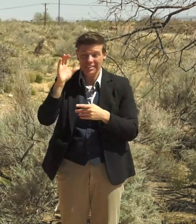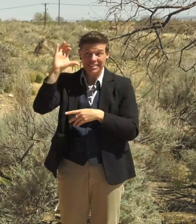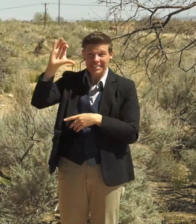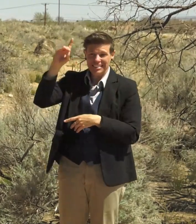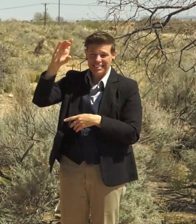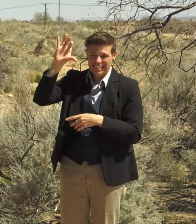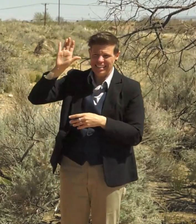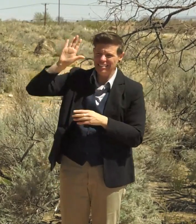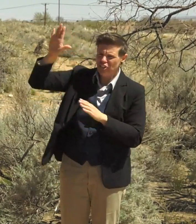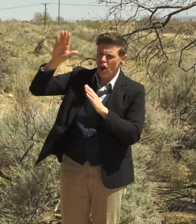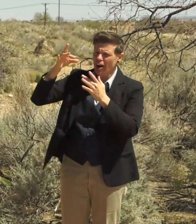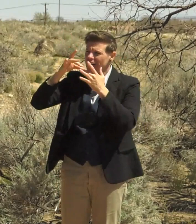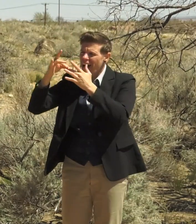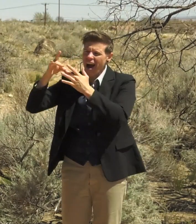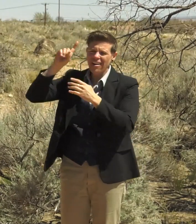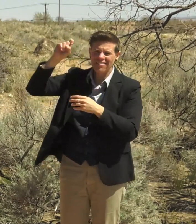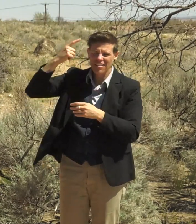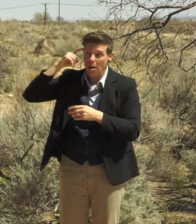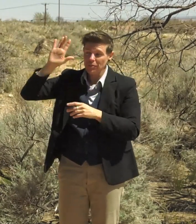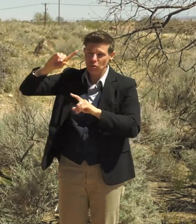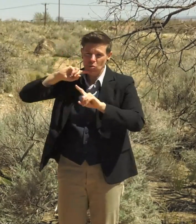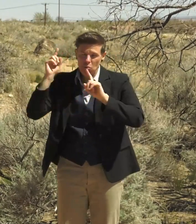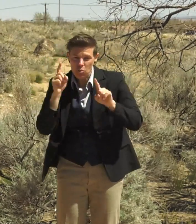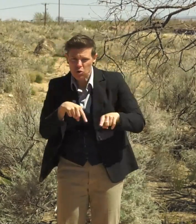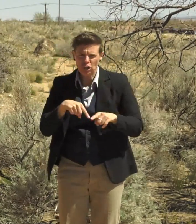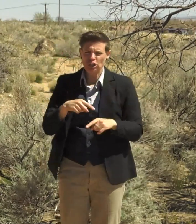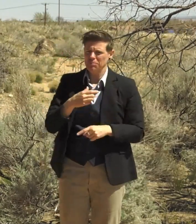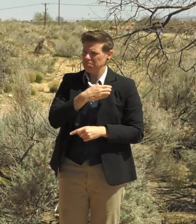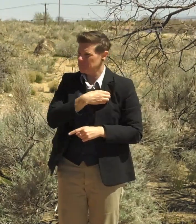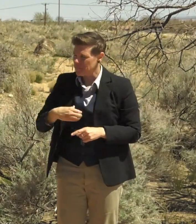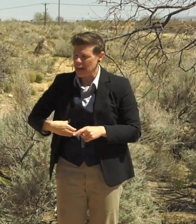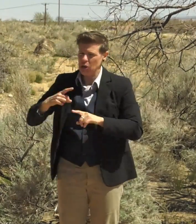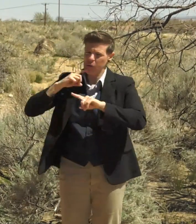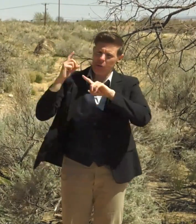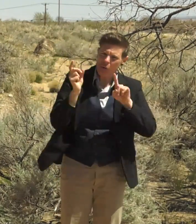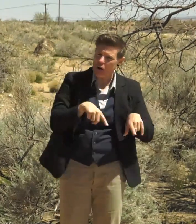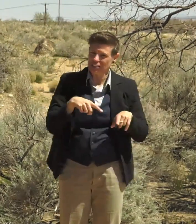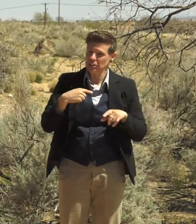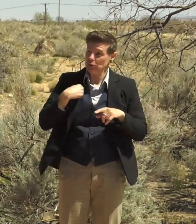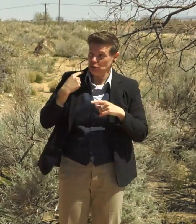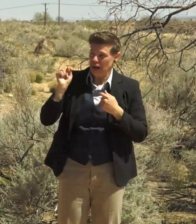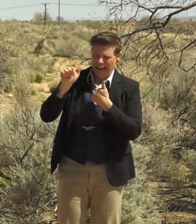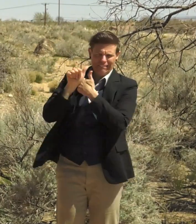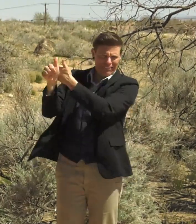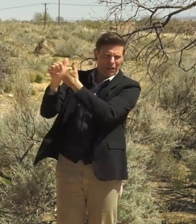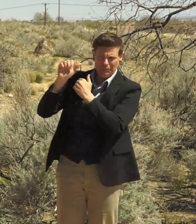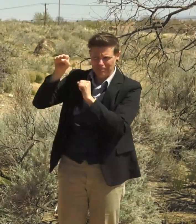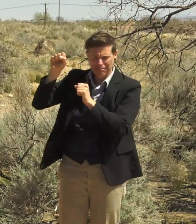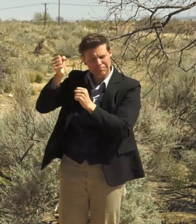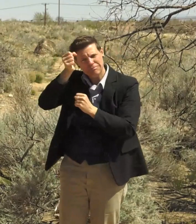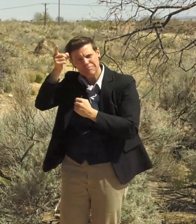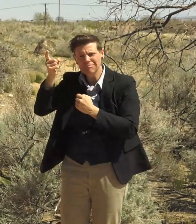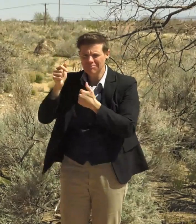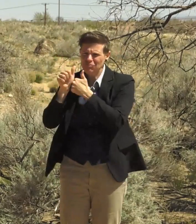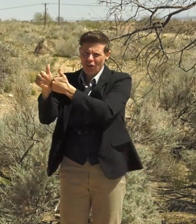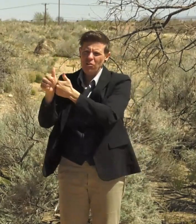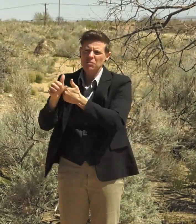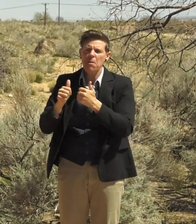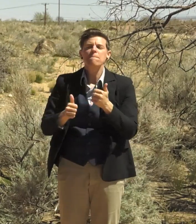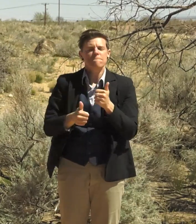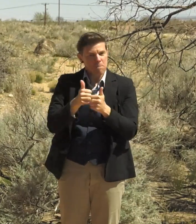ordinances. Most parks across the state are doing their best to remain open, but they are changing their